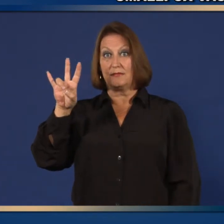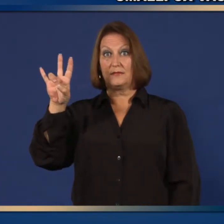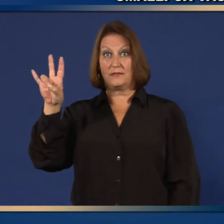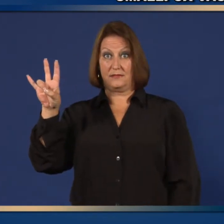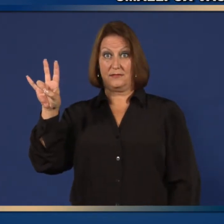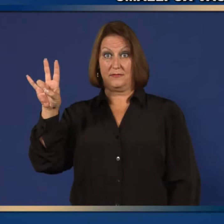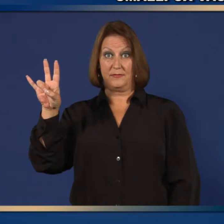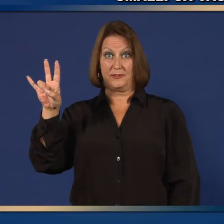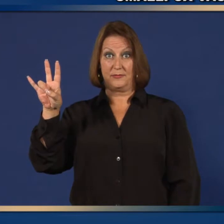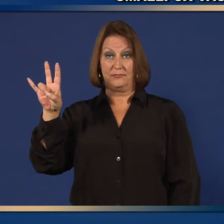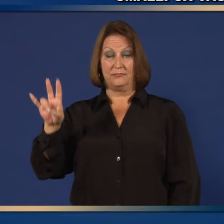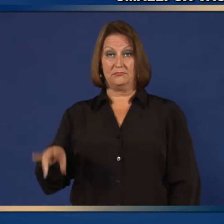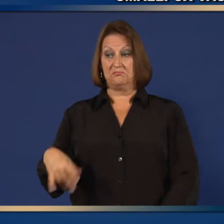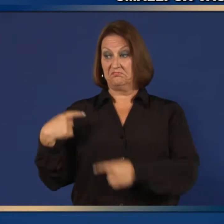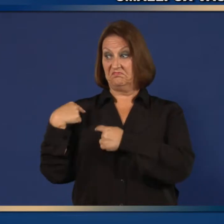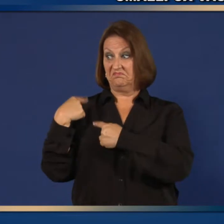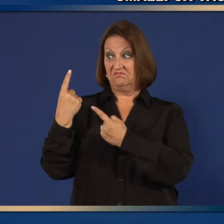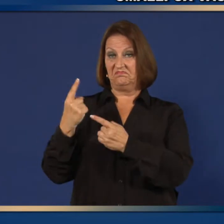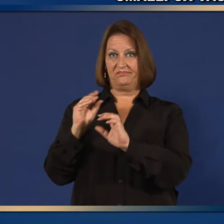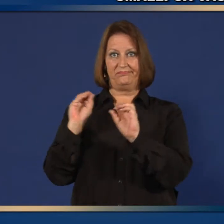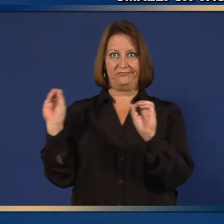1977.